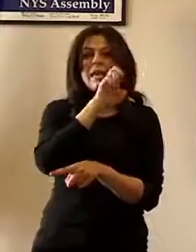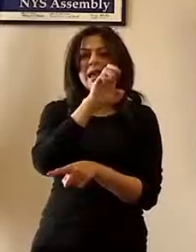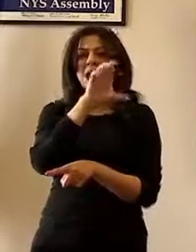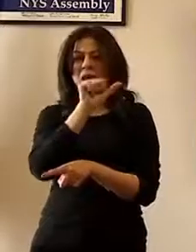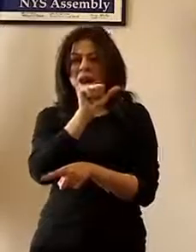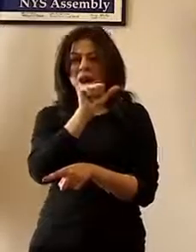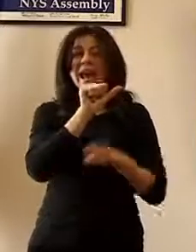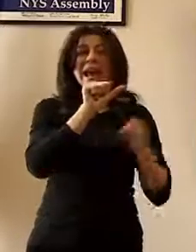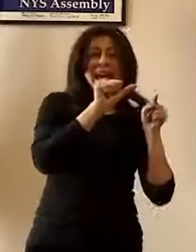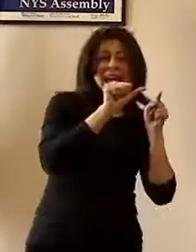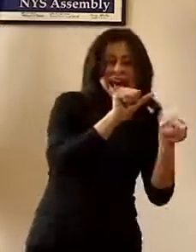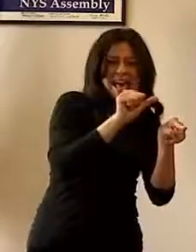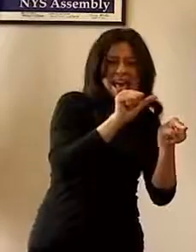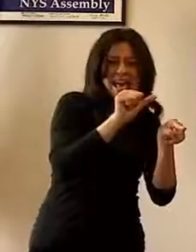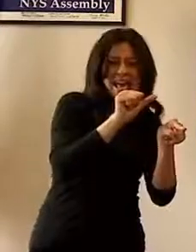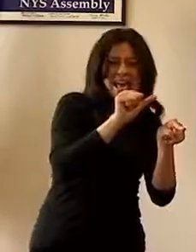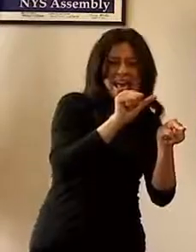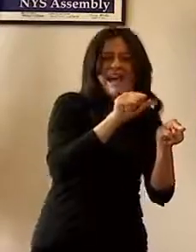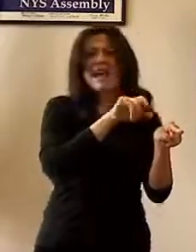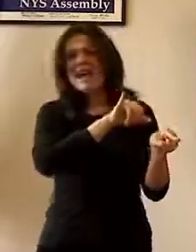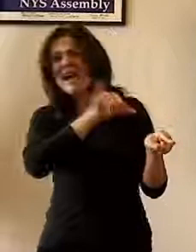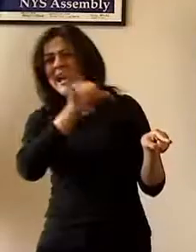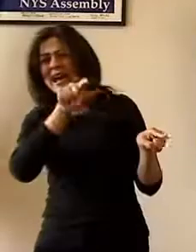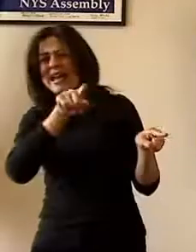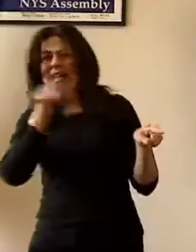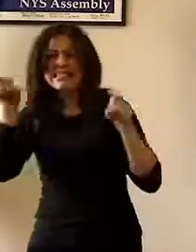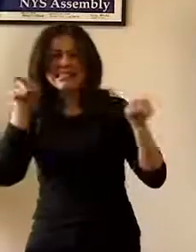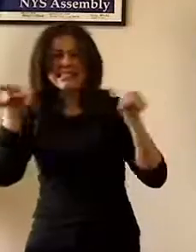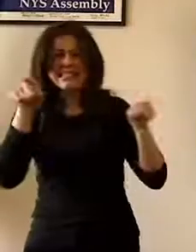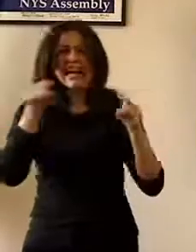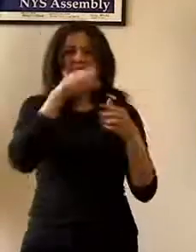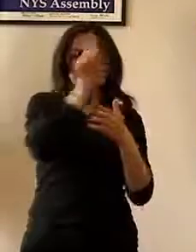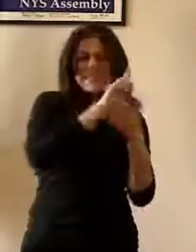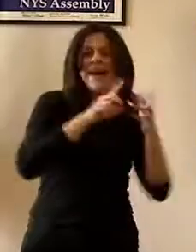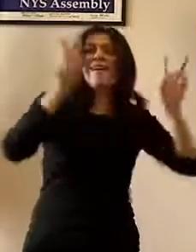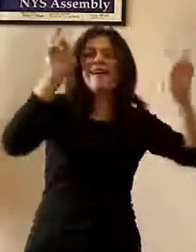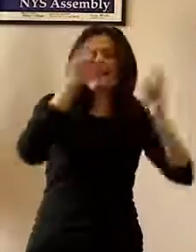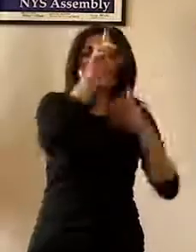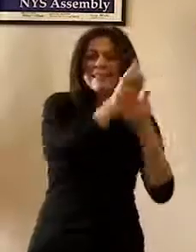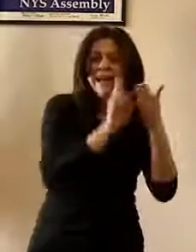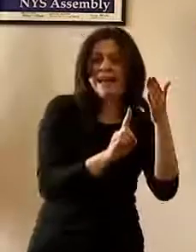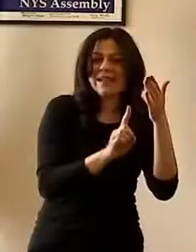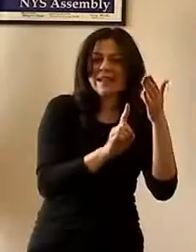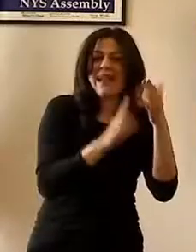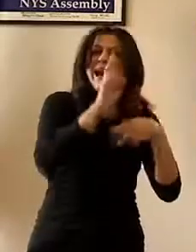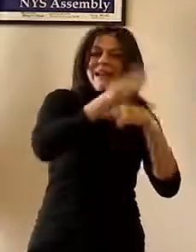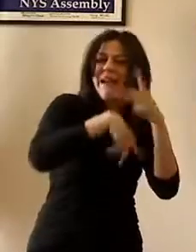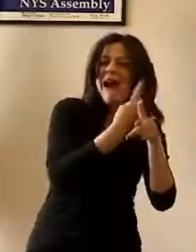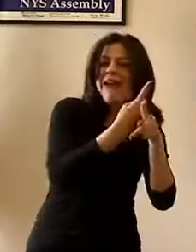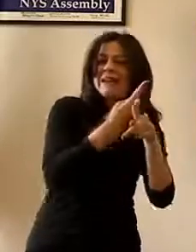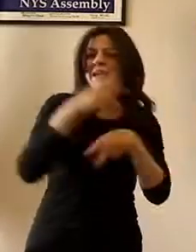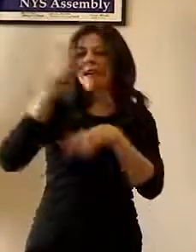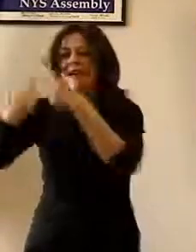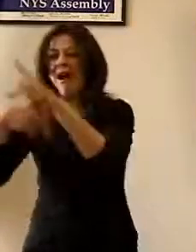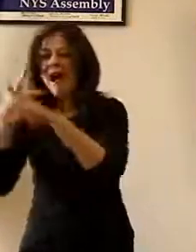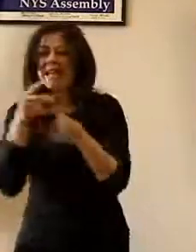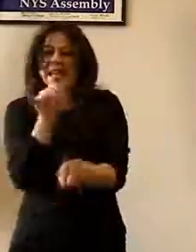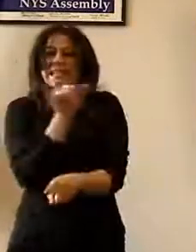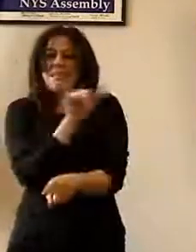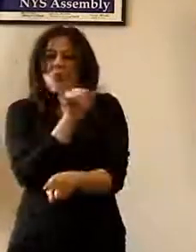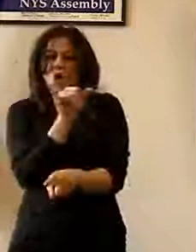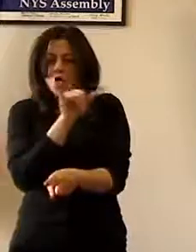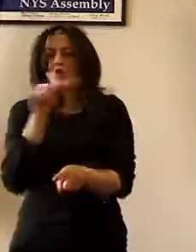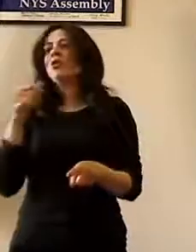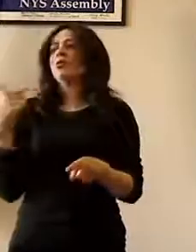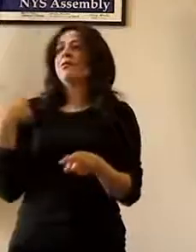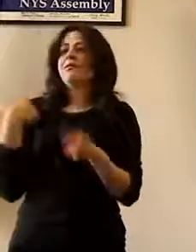vaccine, and that it is that particular design, if you will, that mode that they're looking